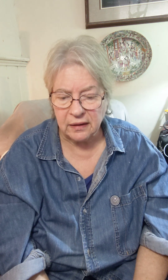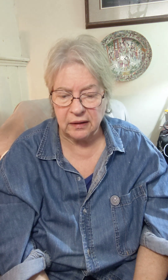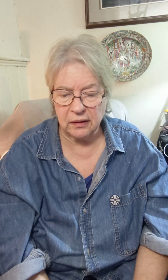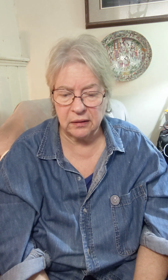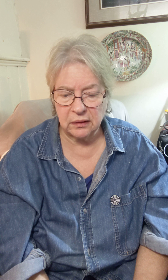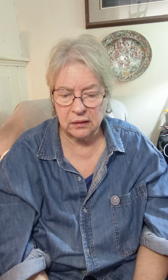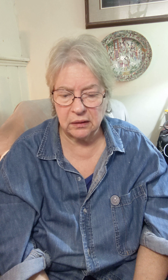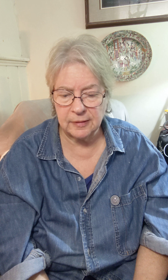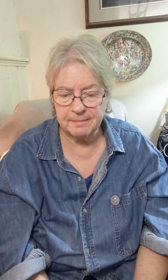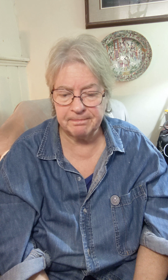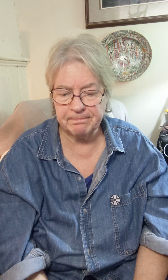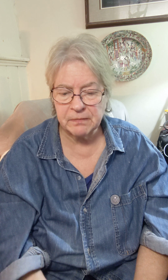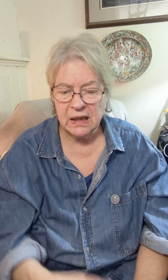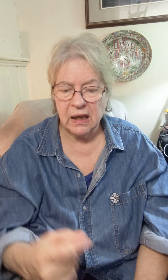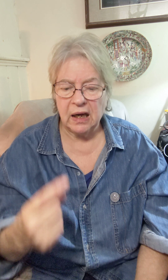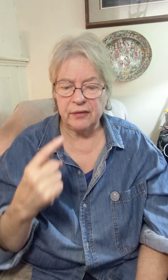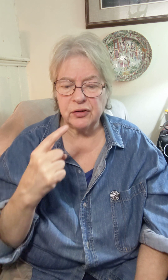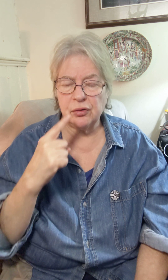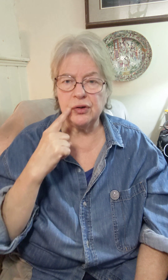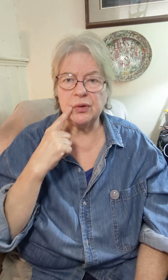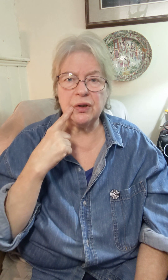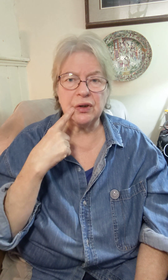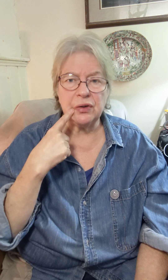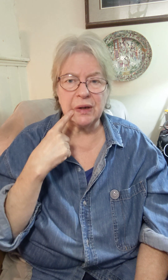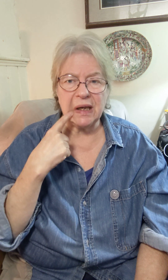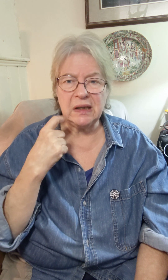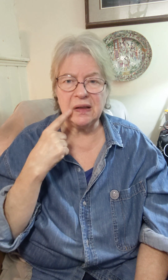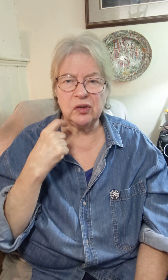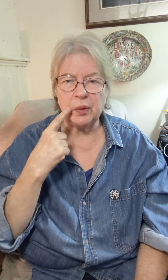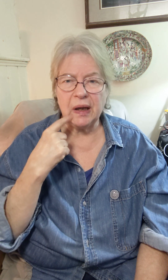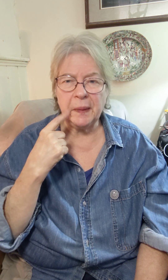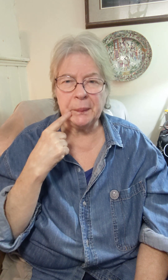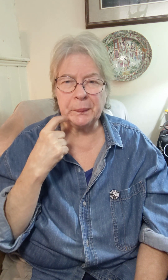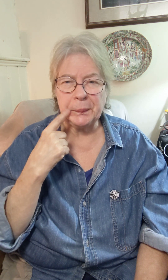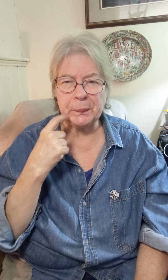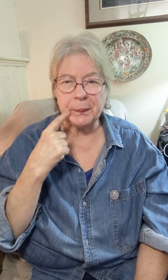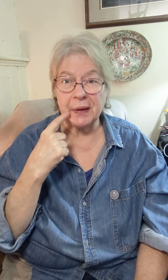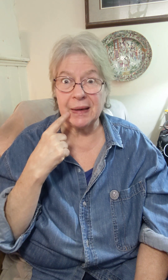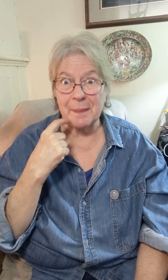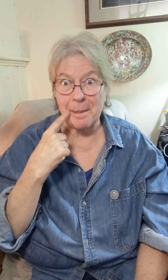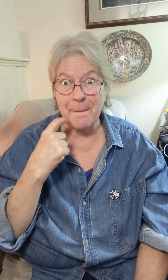Candy. I've shown you can do candy this way. Again,